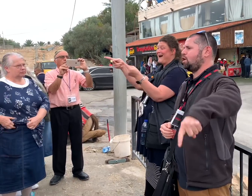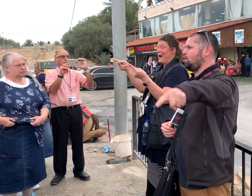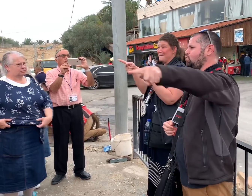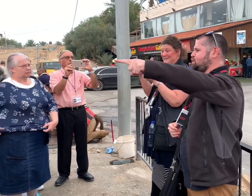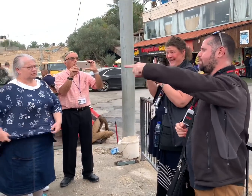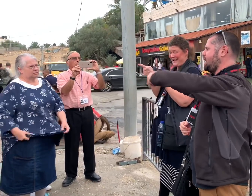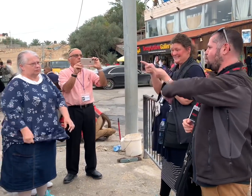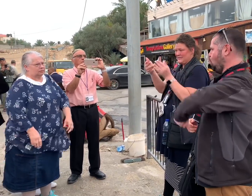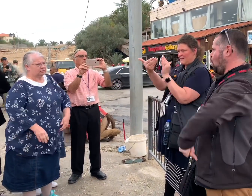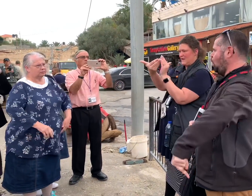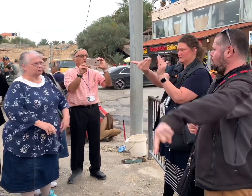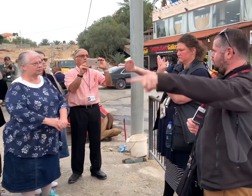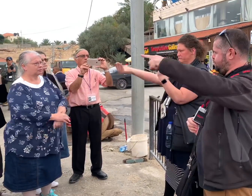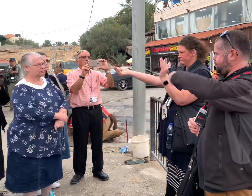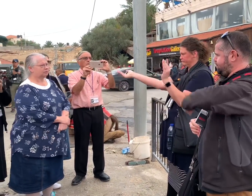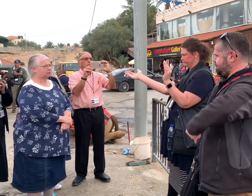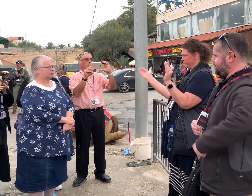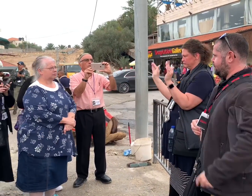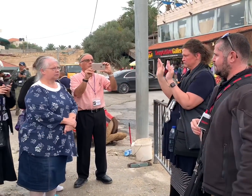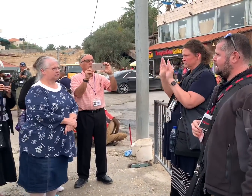or enclosed by a wall,